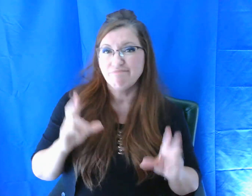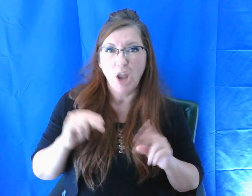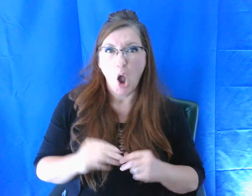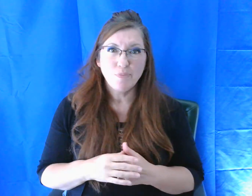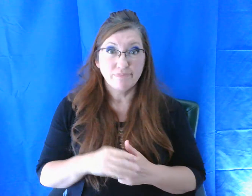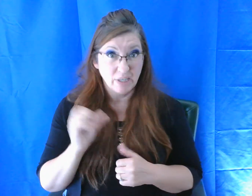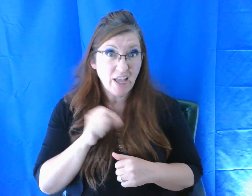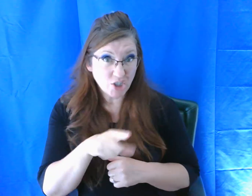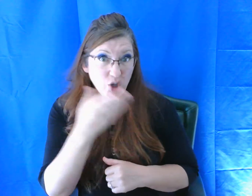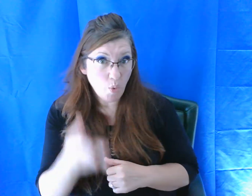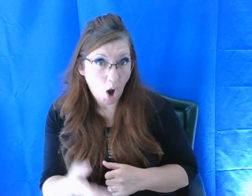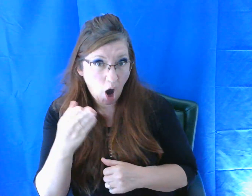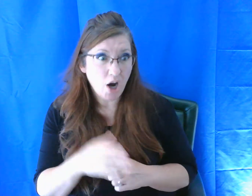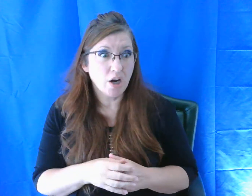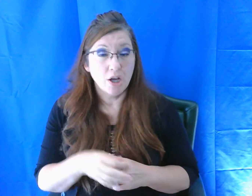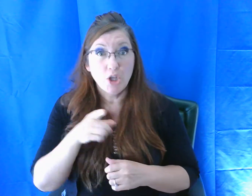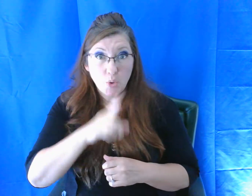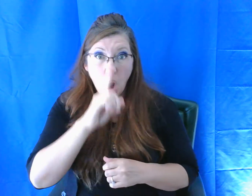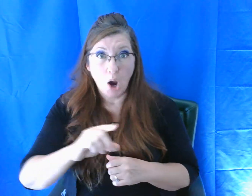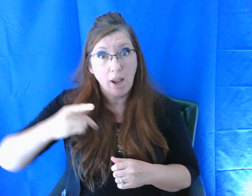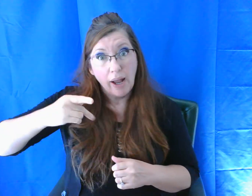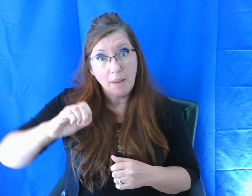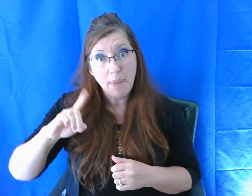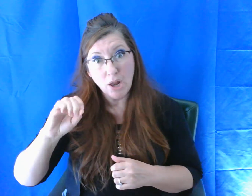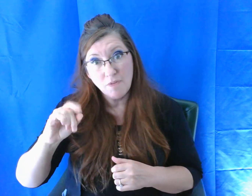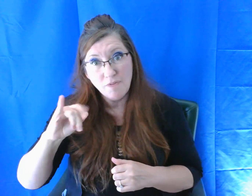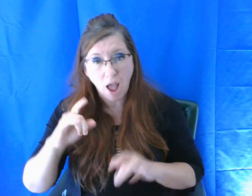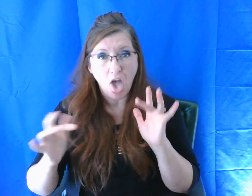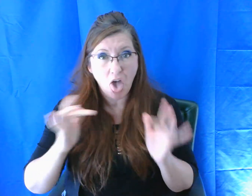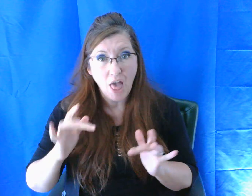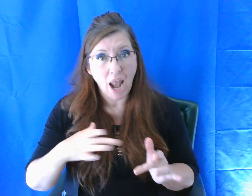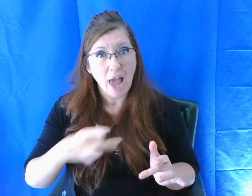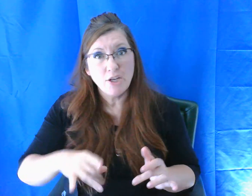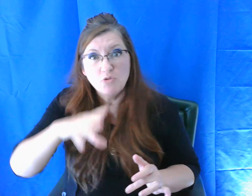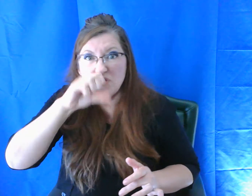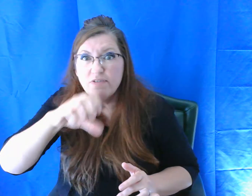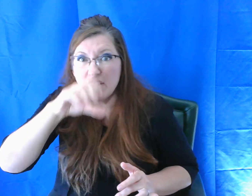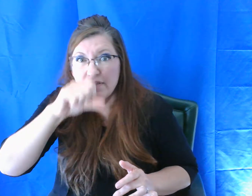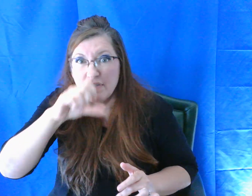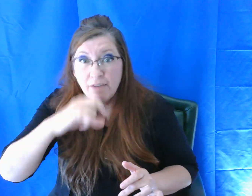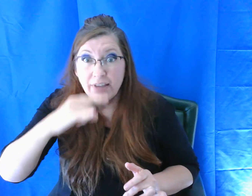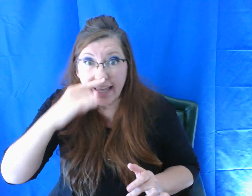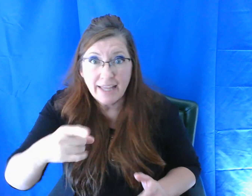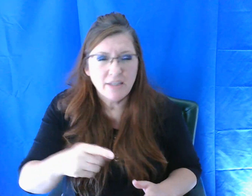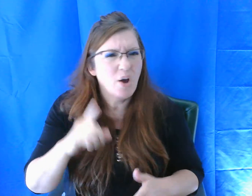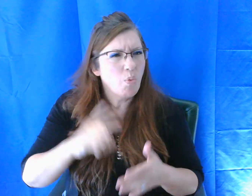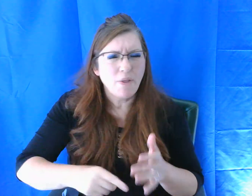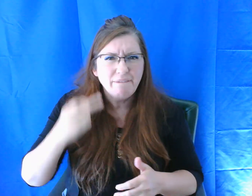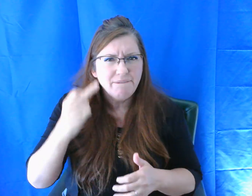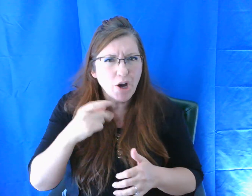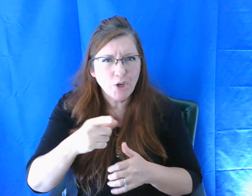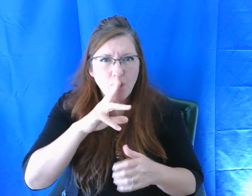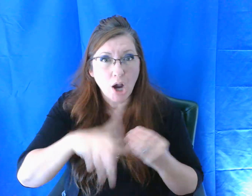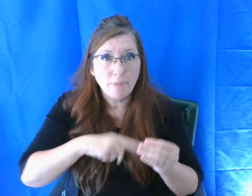Yes, you are. A pedophile. You're a pedophile. How? You like to sniff kids. What are you talking about? Exactly. What the are you